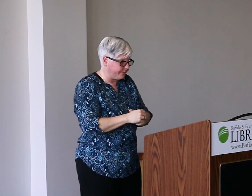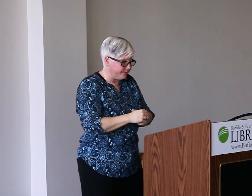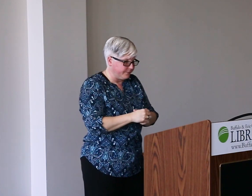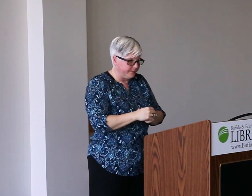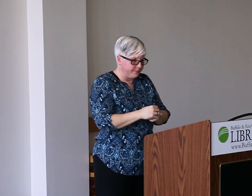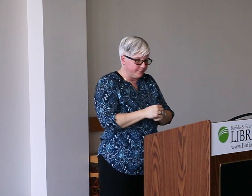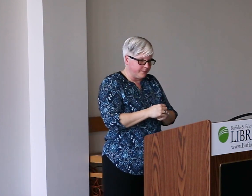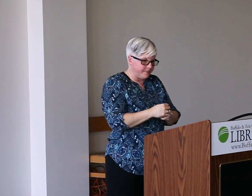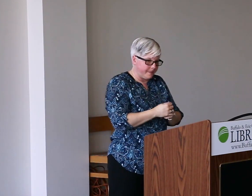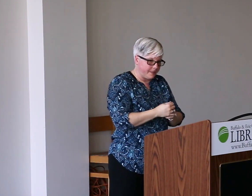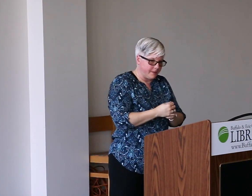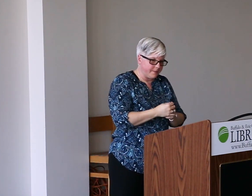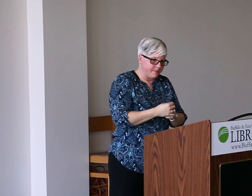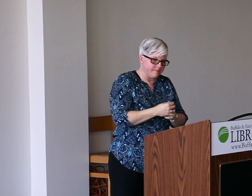others, there's no guarantee.